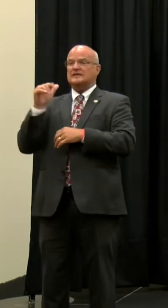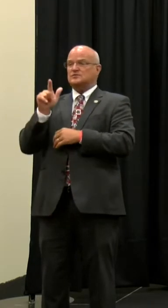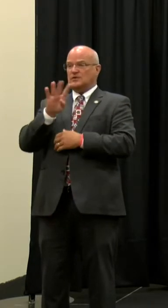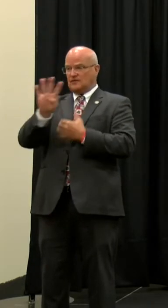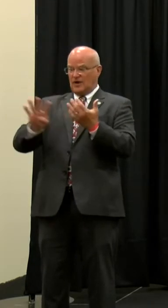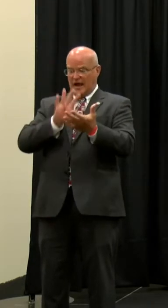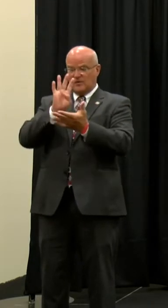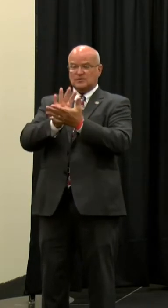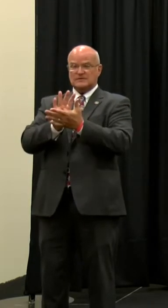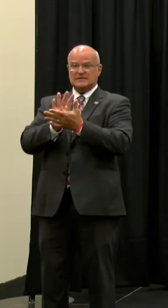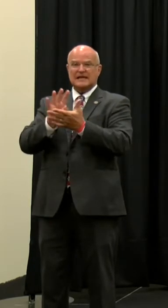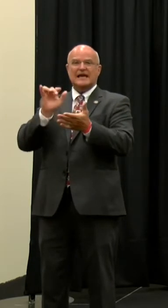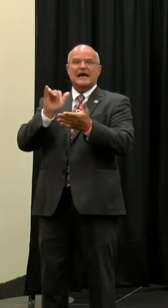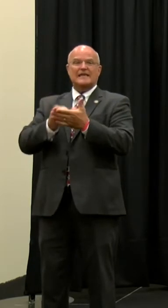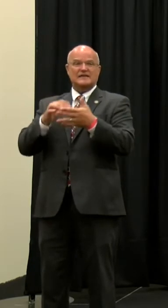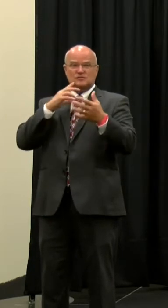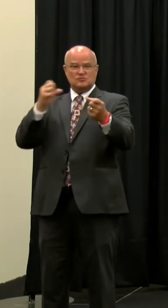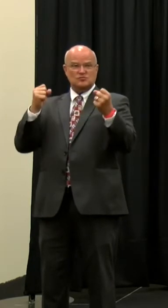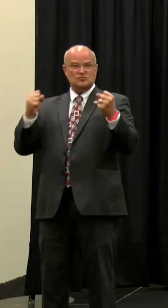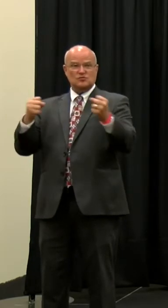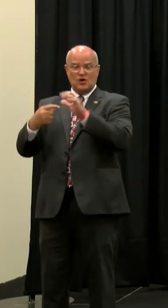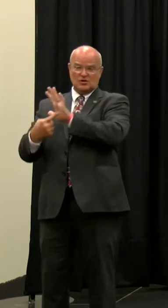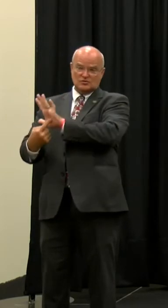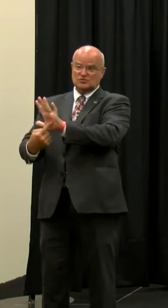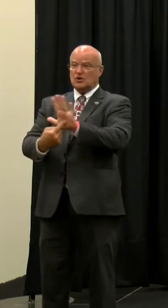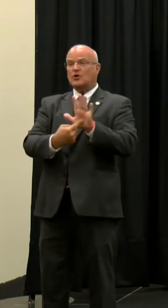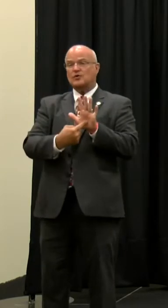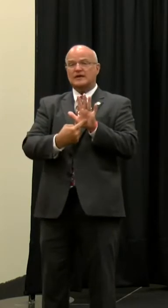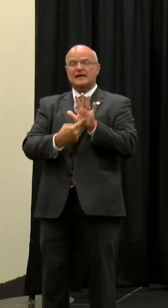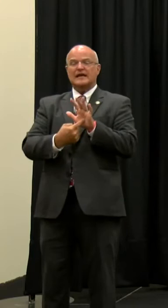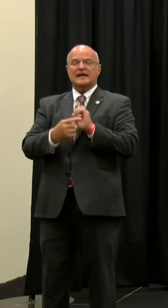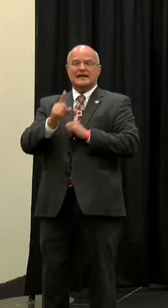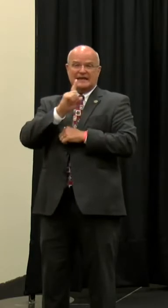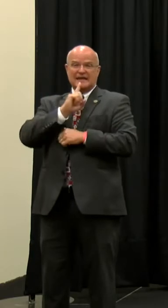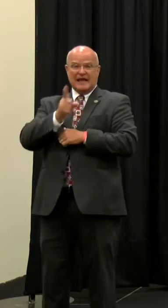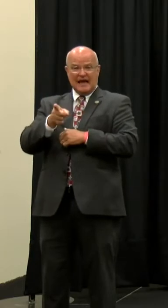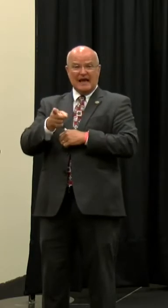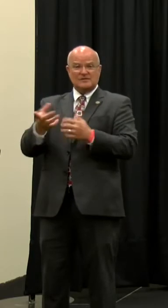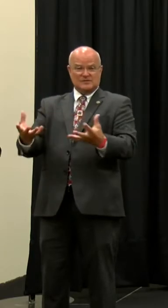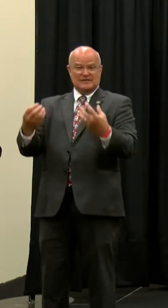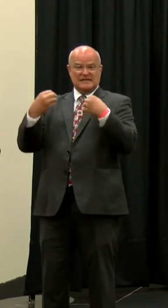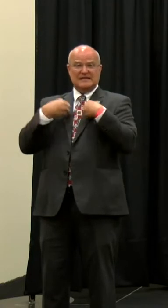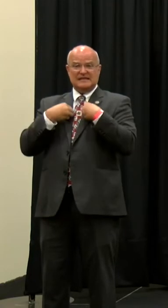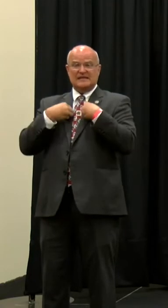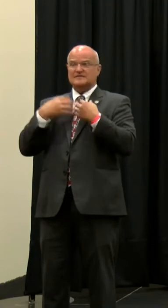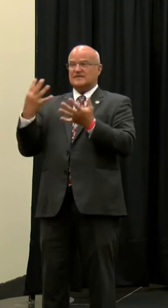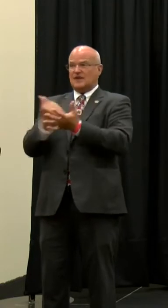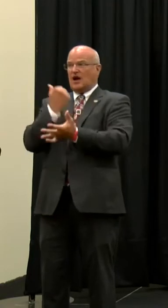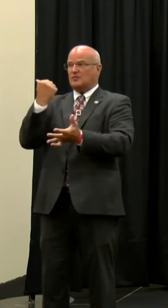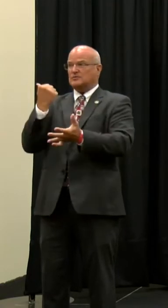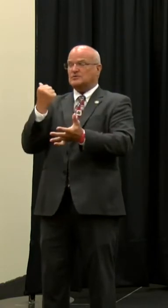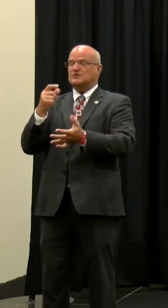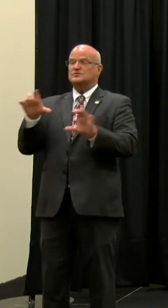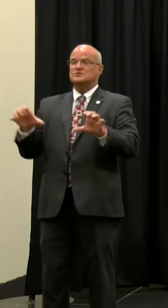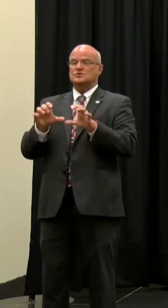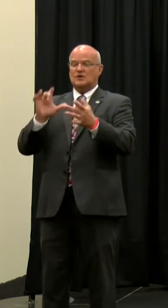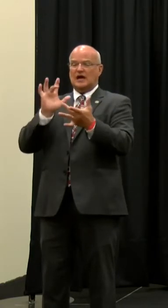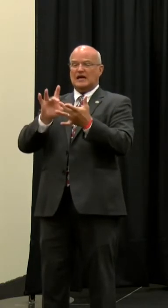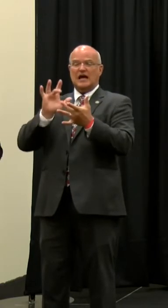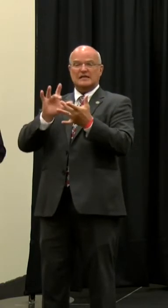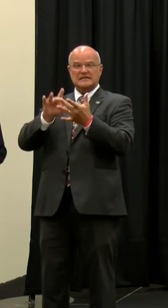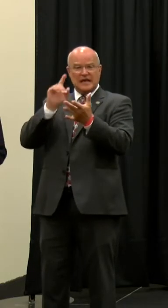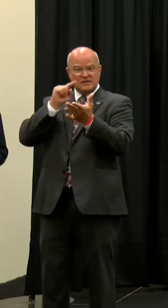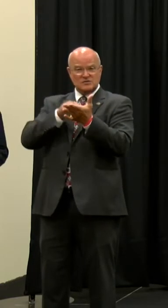24 hours. That's a strong showing, and it actually gives us the opportunity to do our